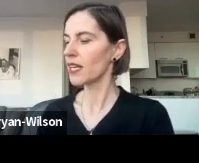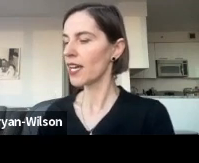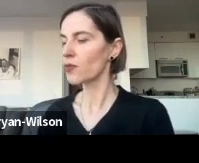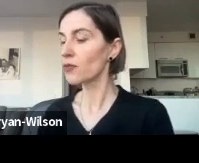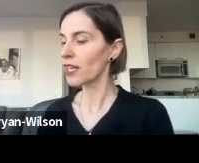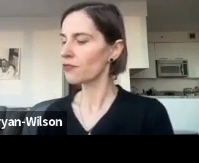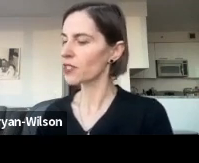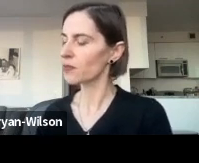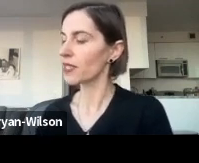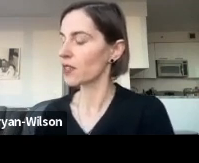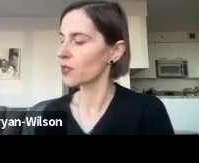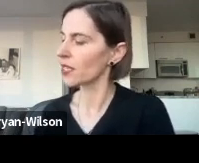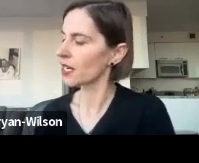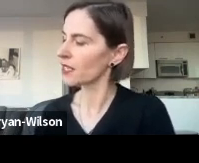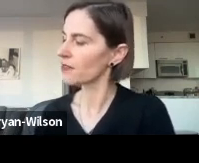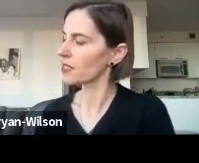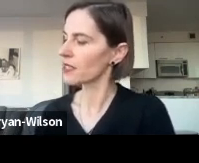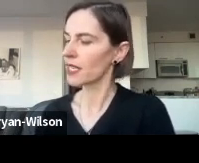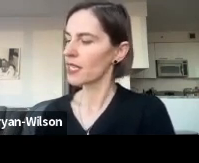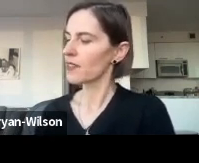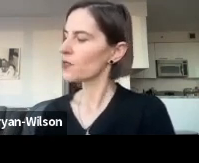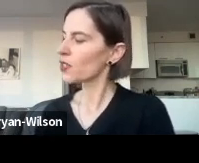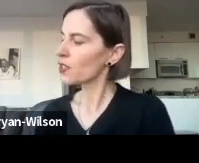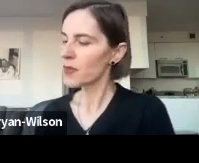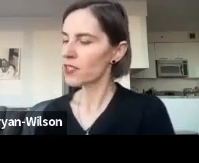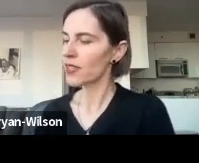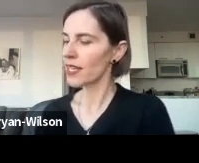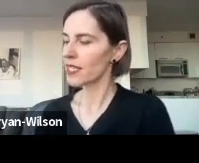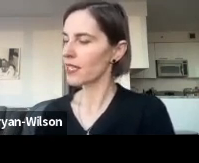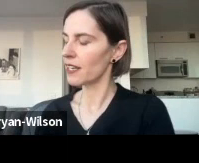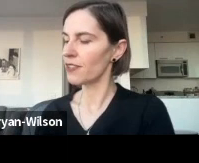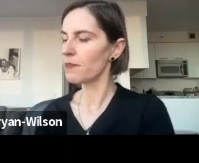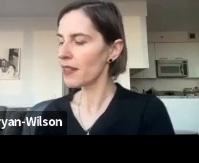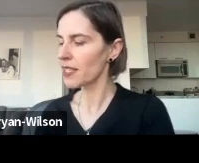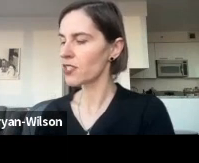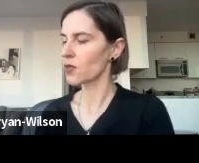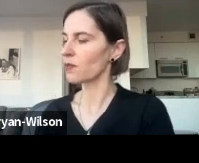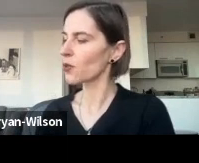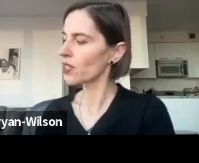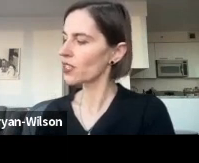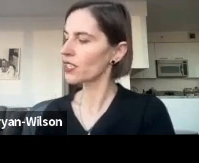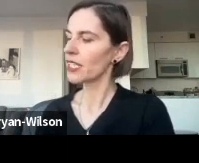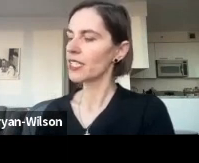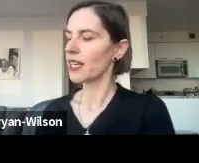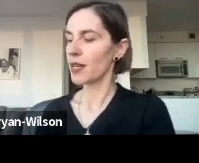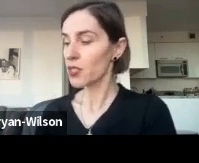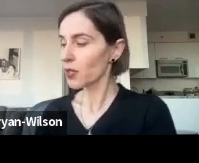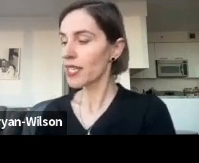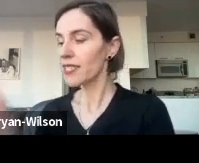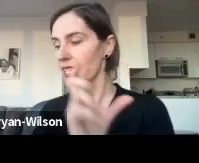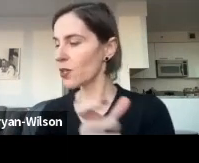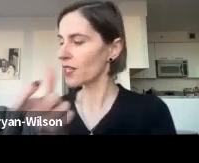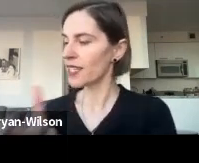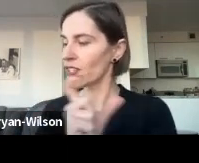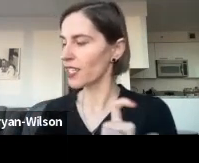together and rewrite forcibly occluded narratives. This returns me to the idea of embellished or embroidered